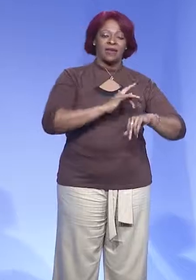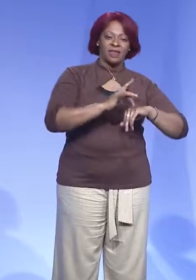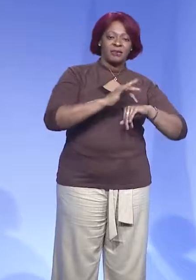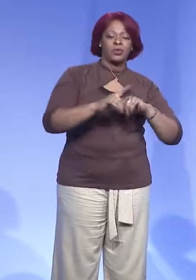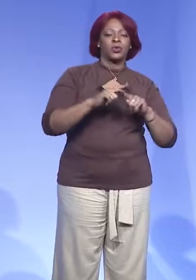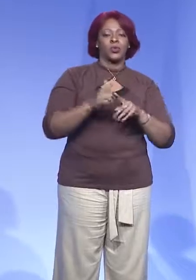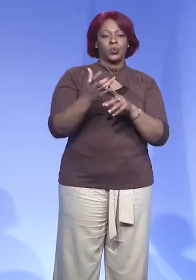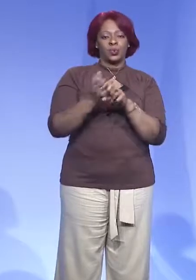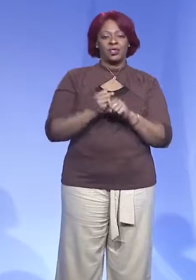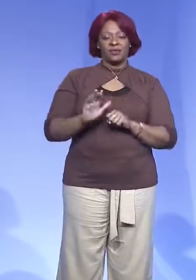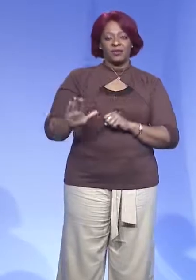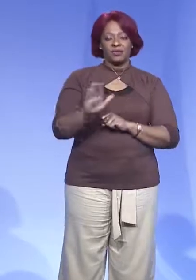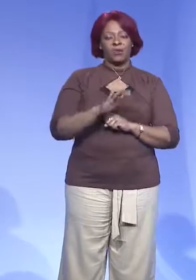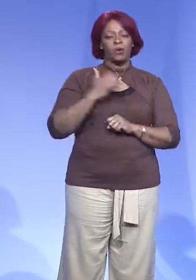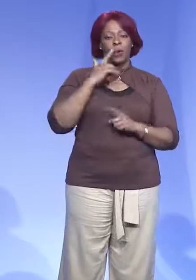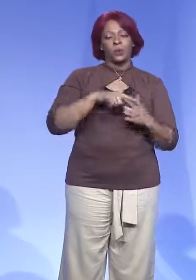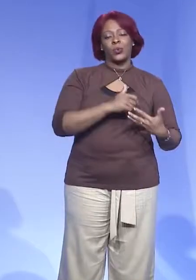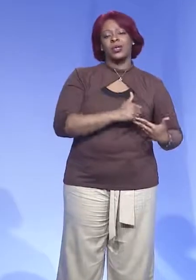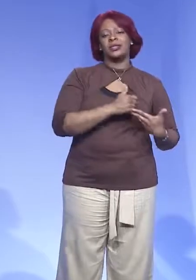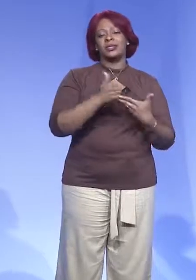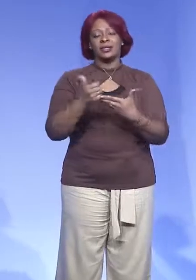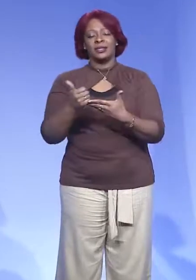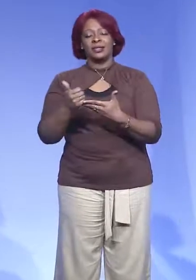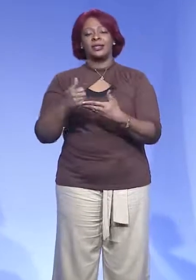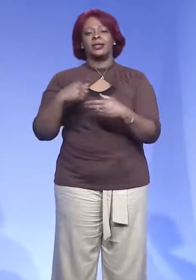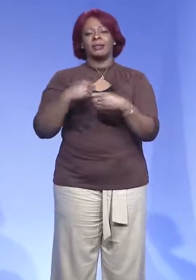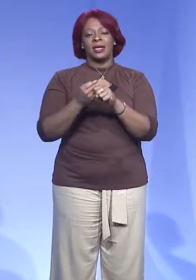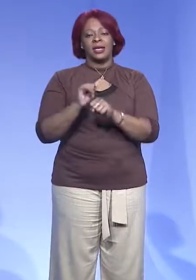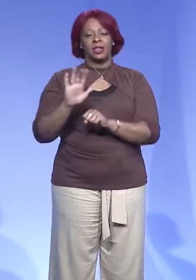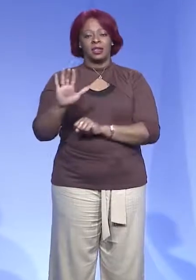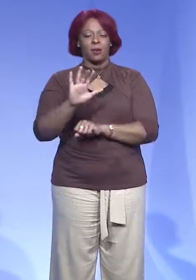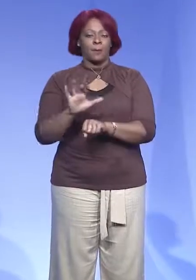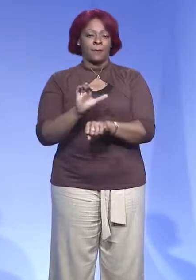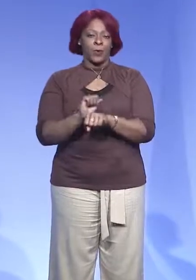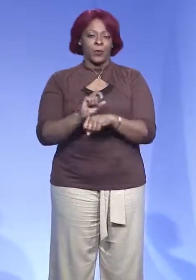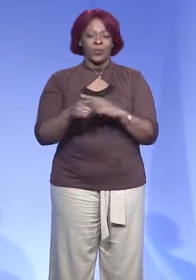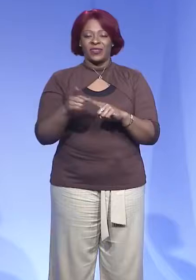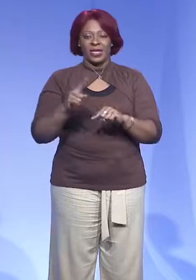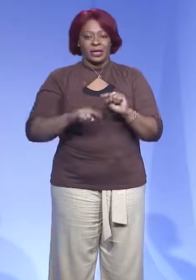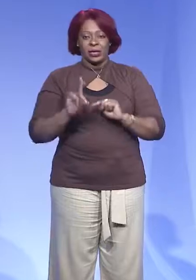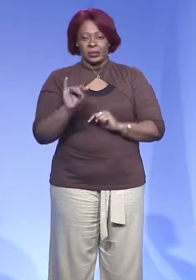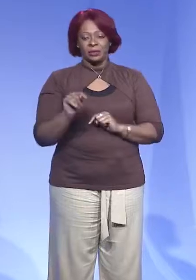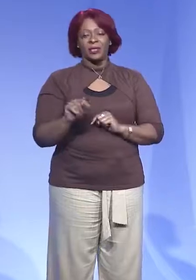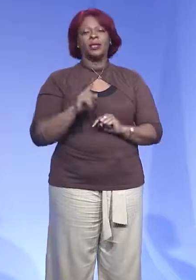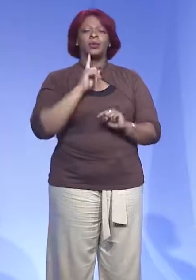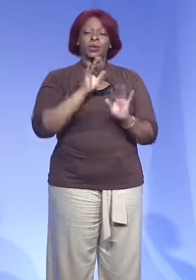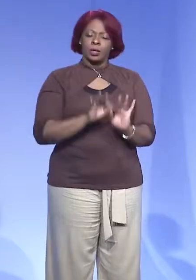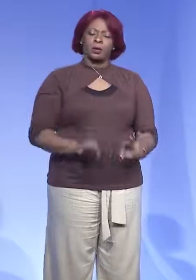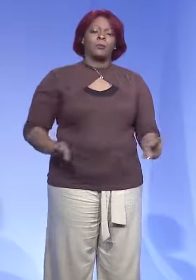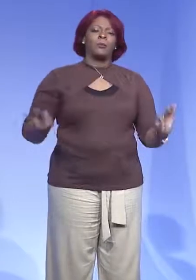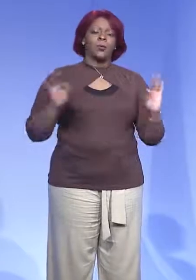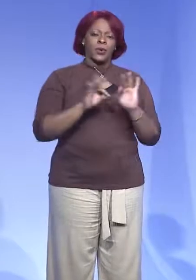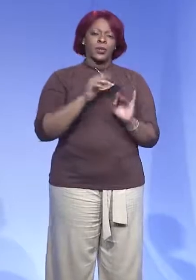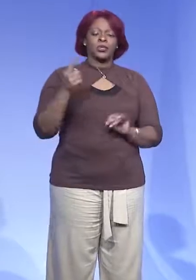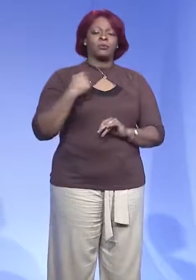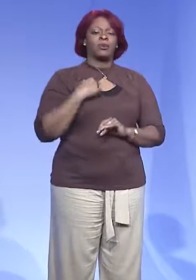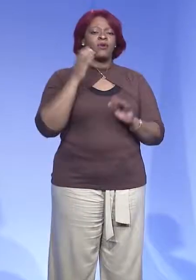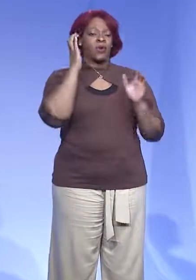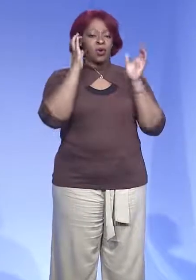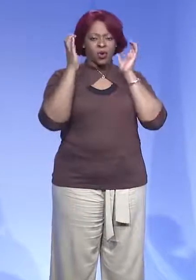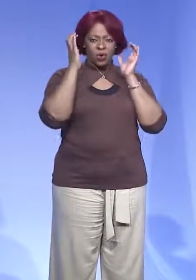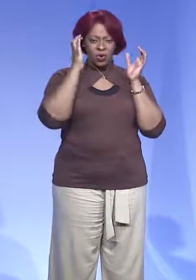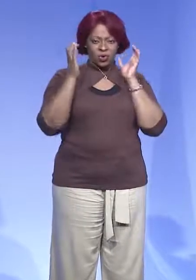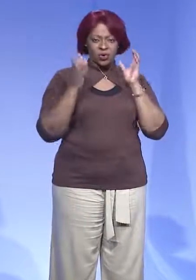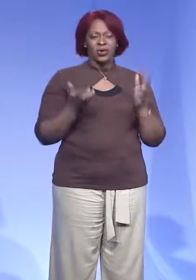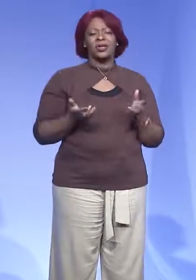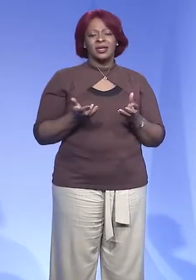that call and to assist people to make that appointment. And that's really important because that is something that we heard. Some people